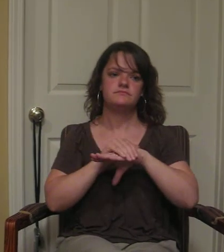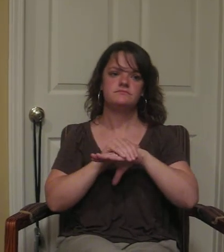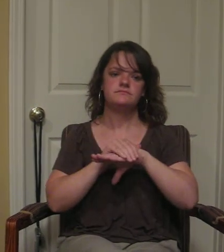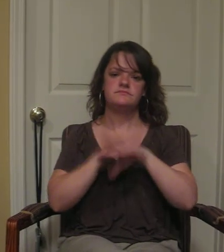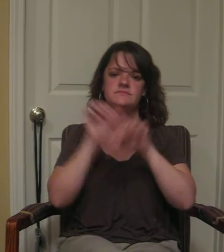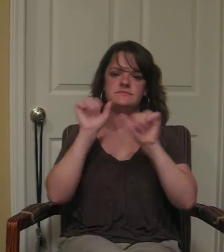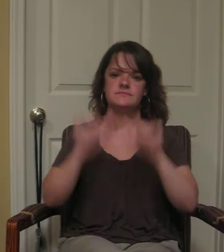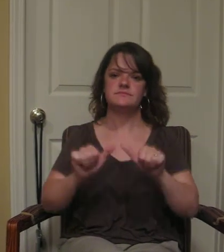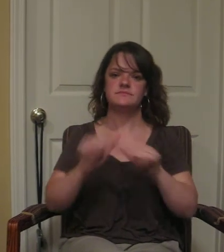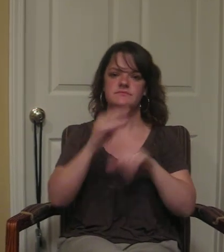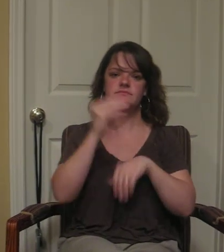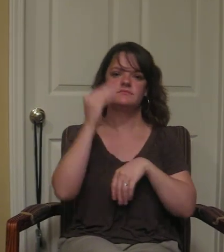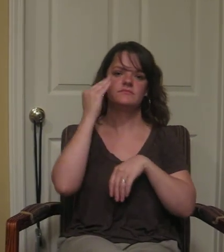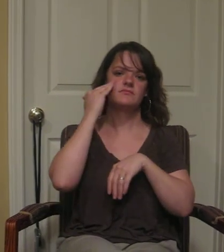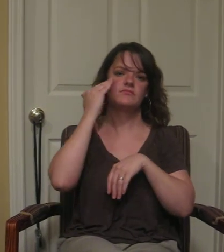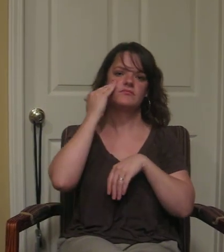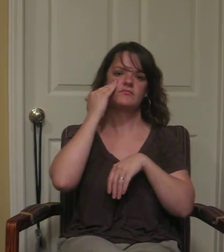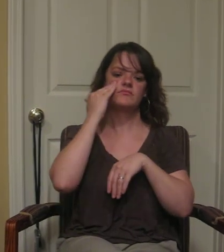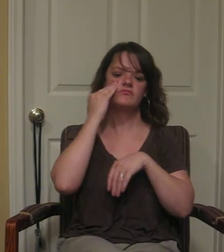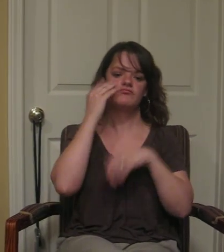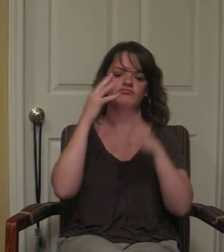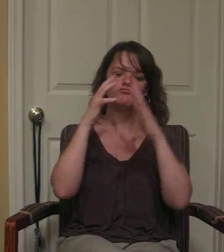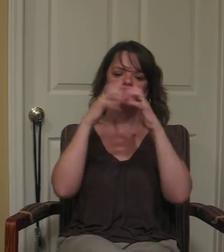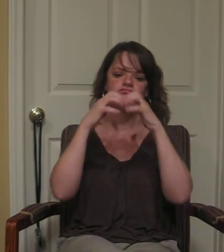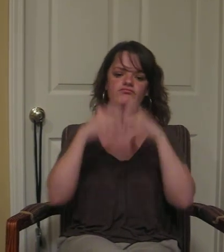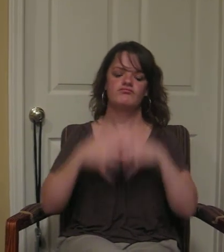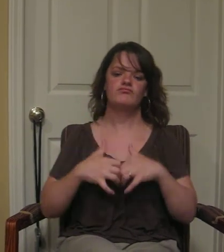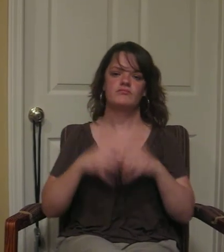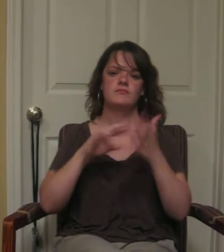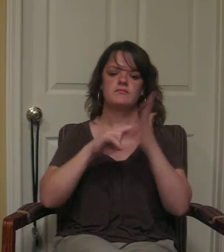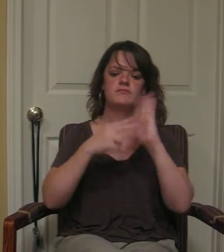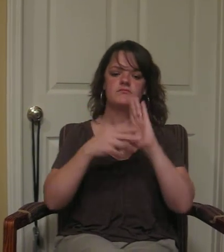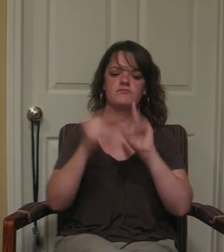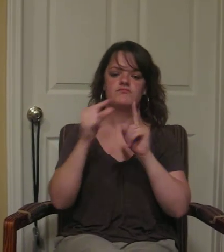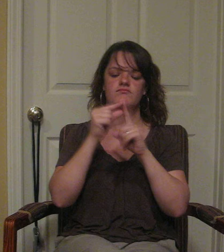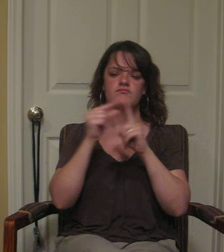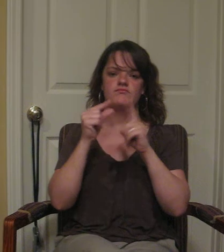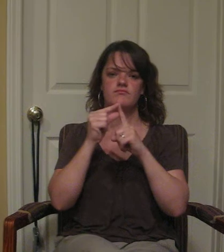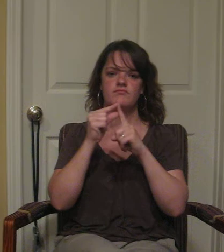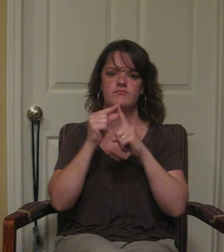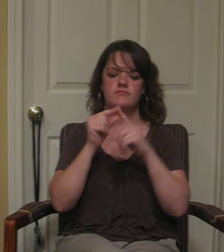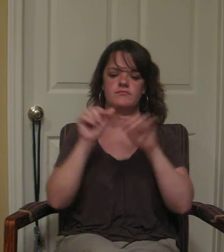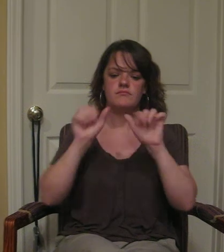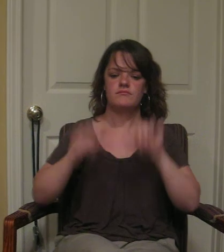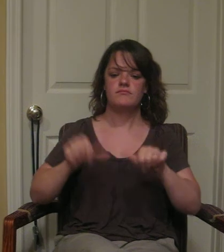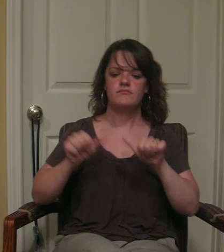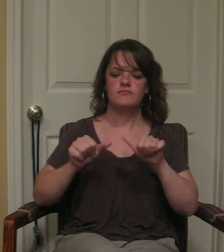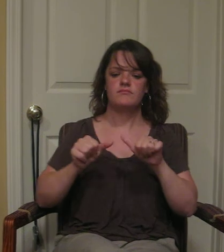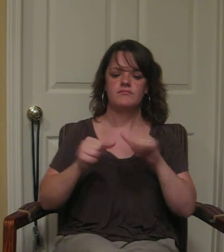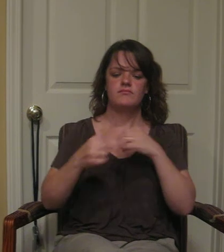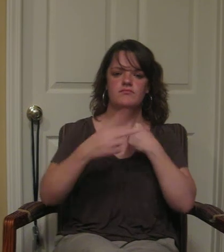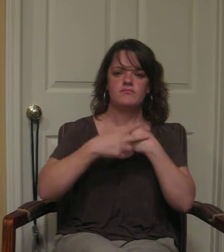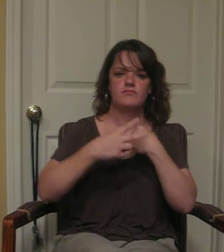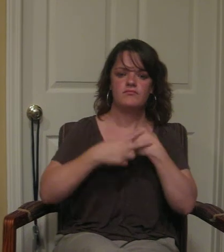to break down meaning of words, and the ability to store, connect, and retrieve quickly.